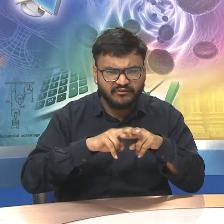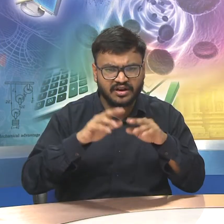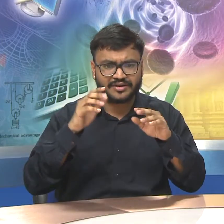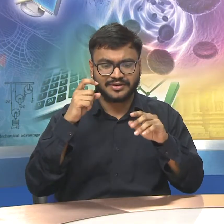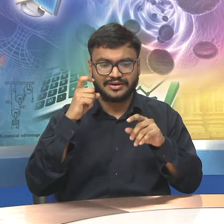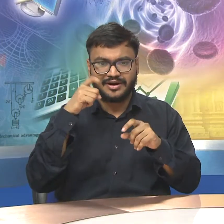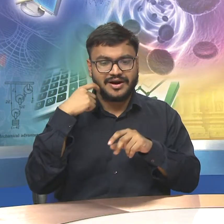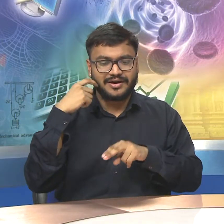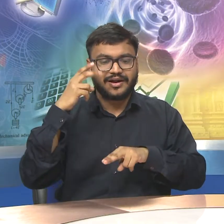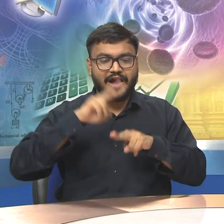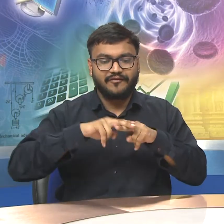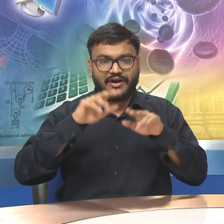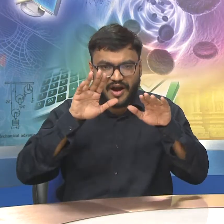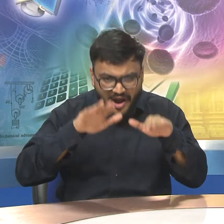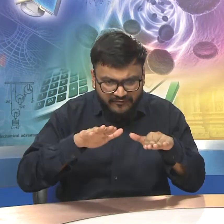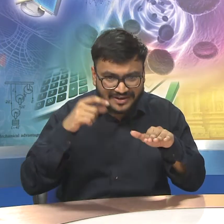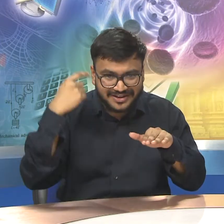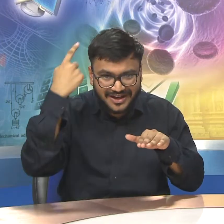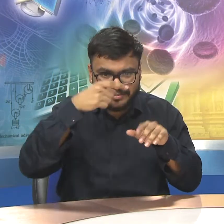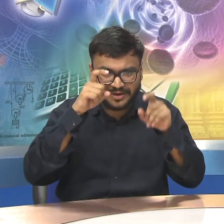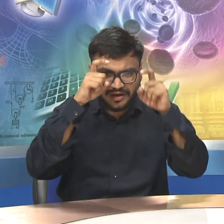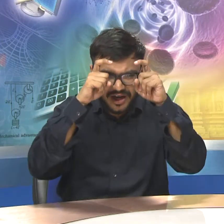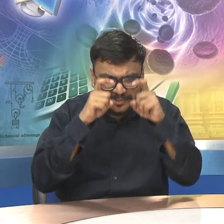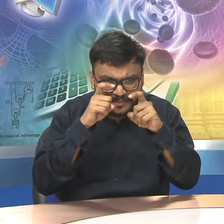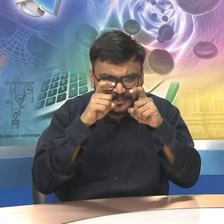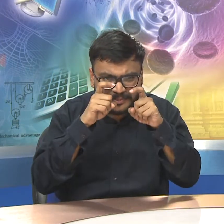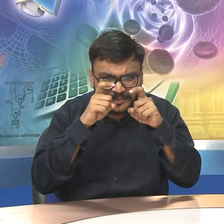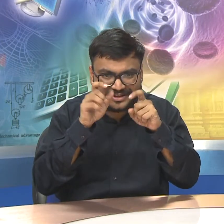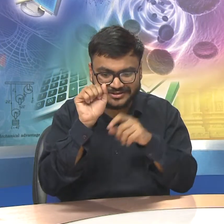make a pause at the end.